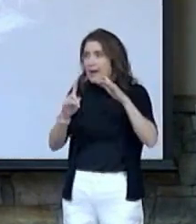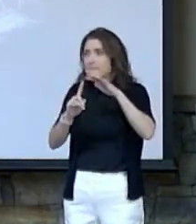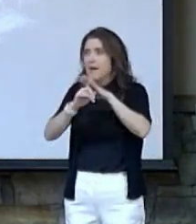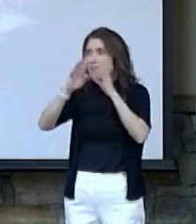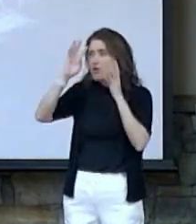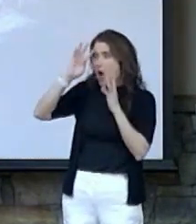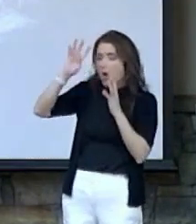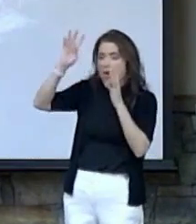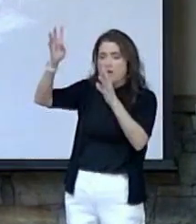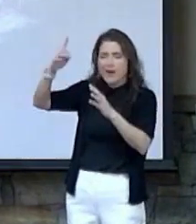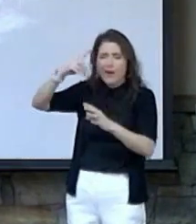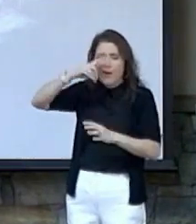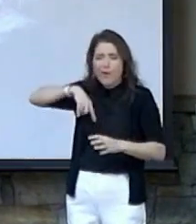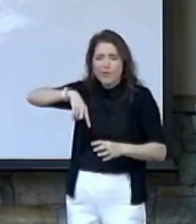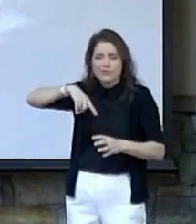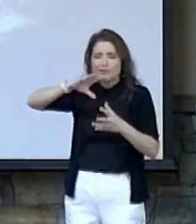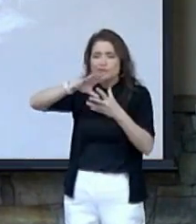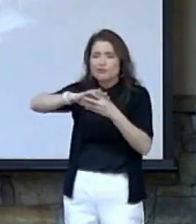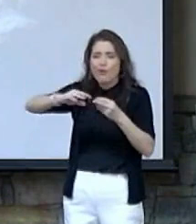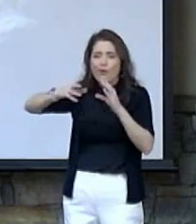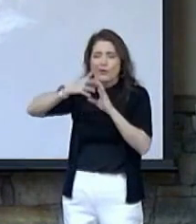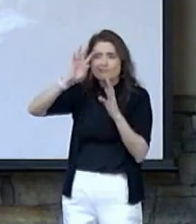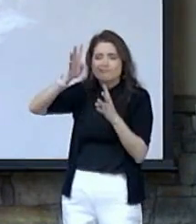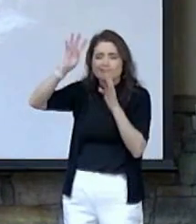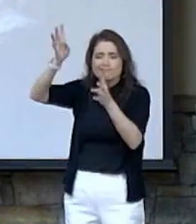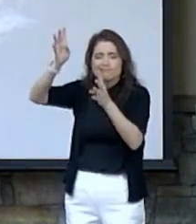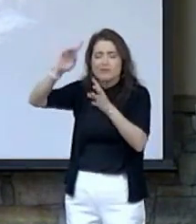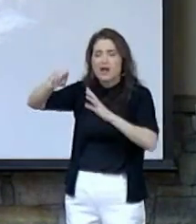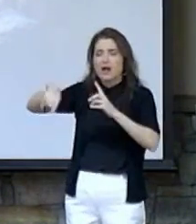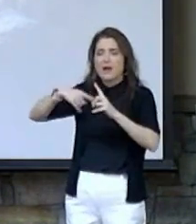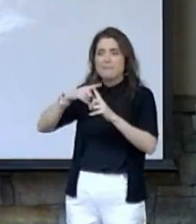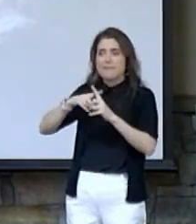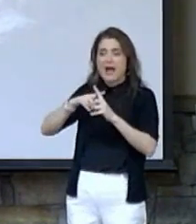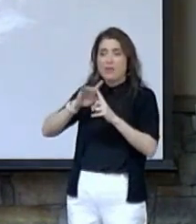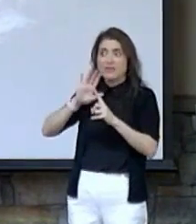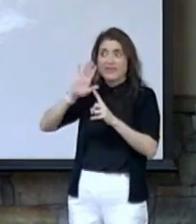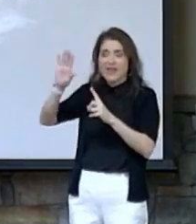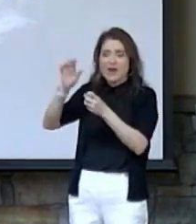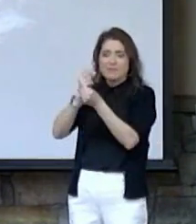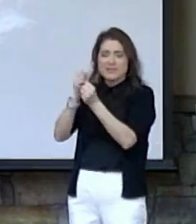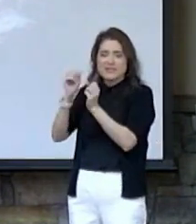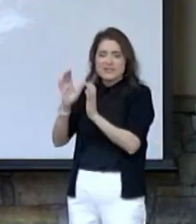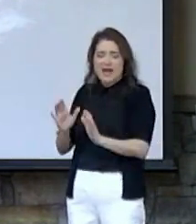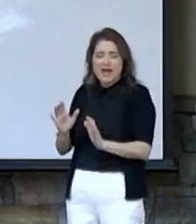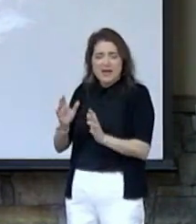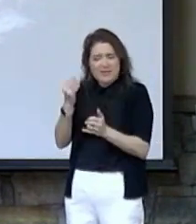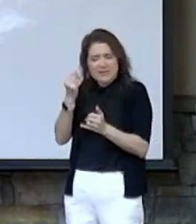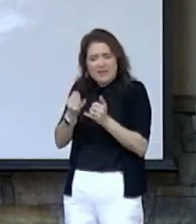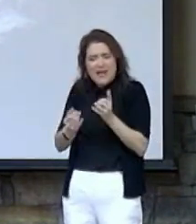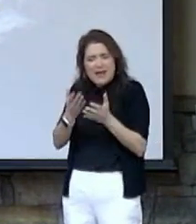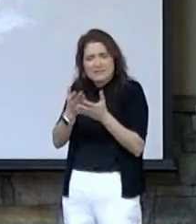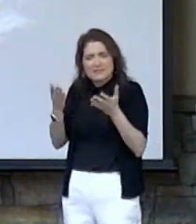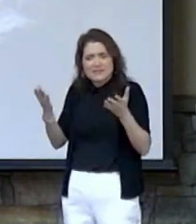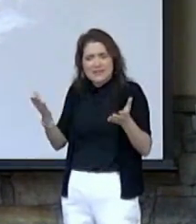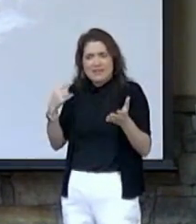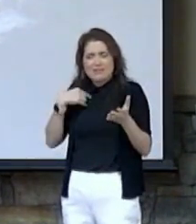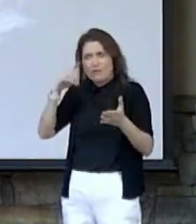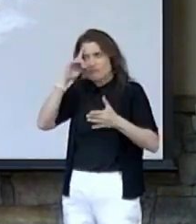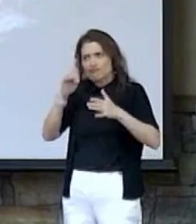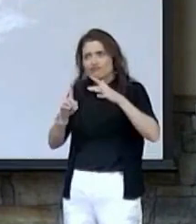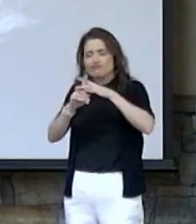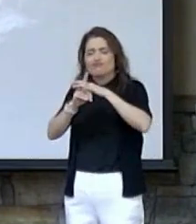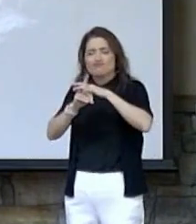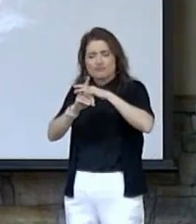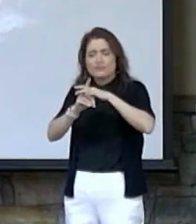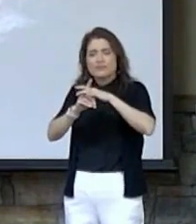some story about their Messiah, the last thing they would have done is create a story of a